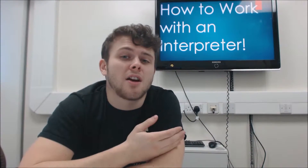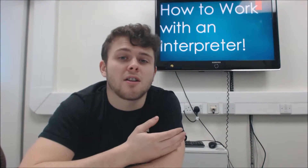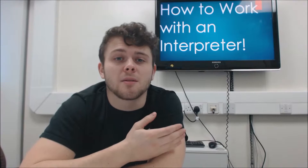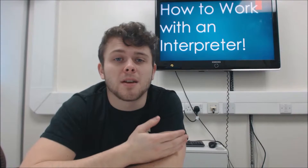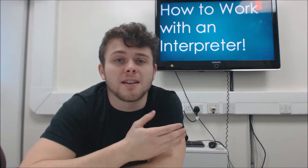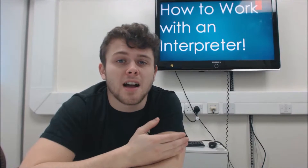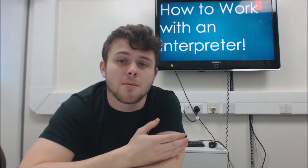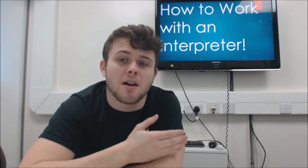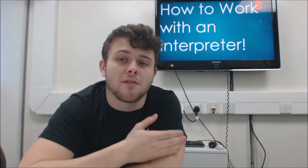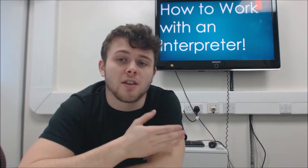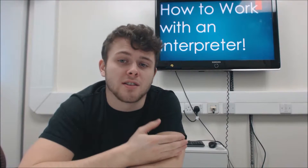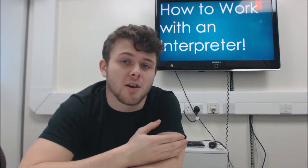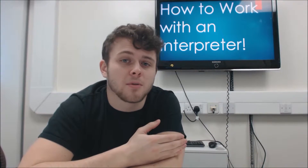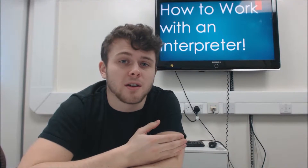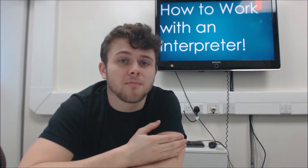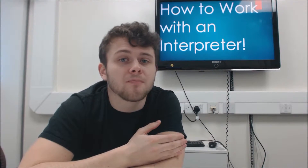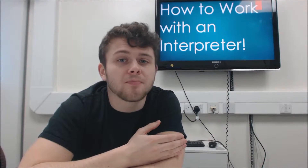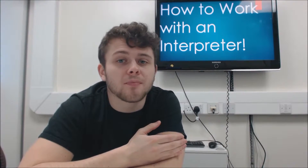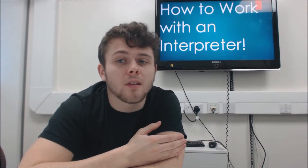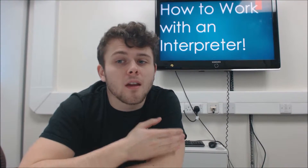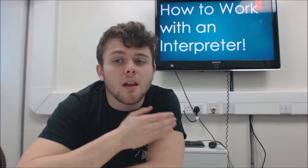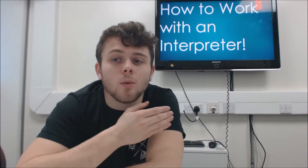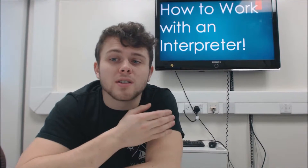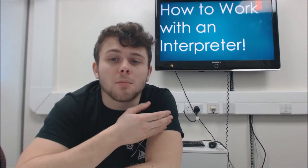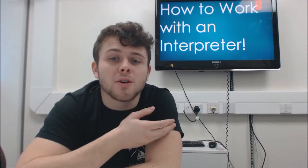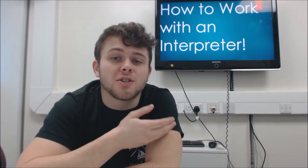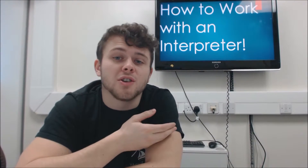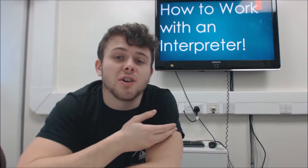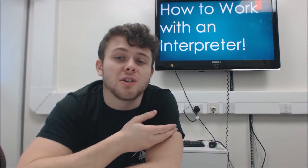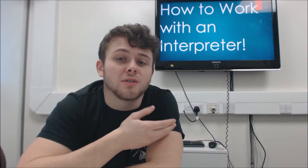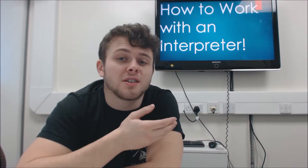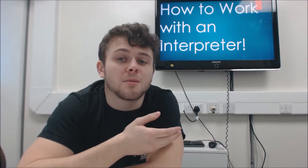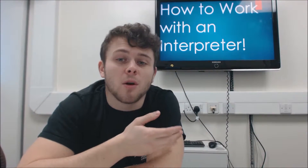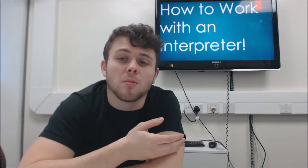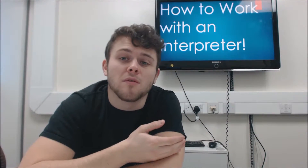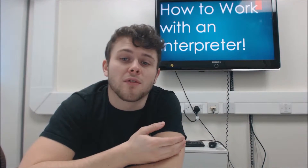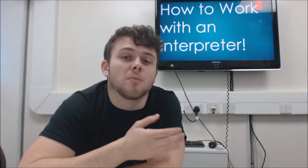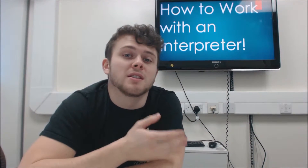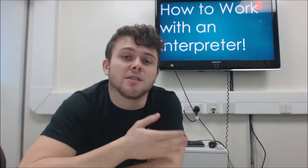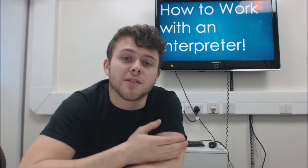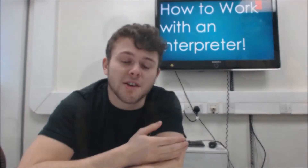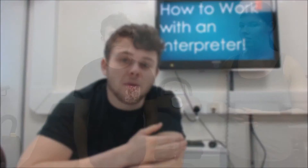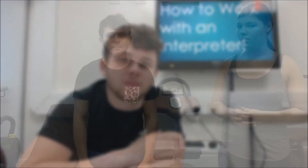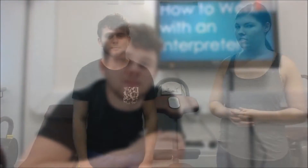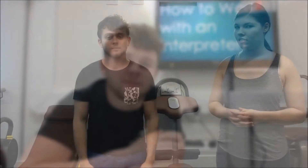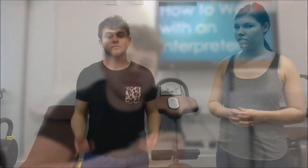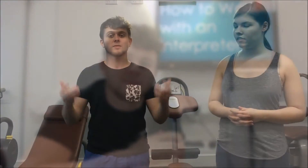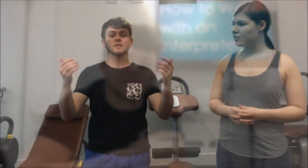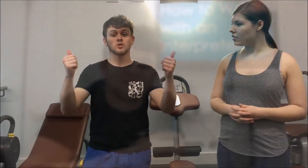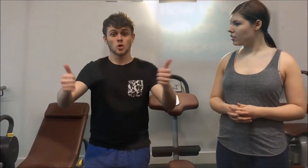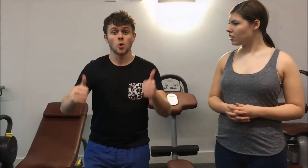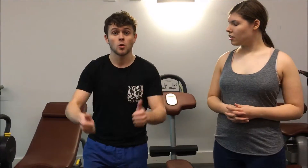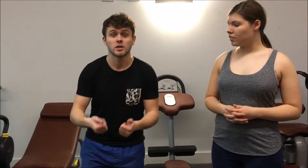particular scenario can be a nightmare for the interpreter, which I'm pretty sure you'll see the problem from this little video.